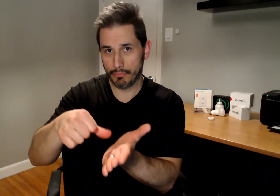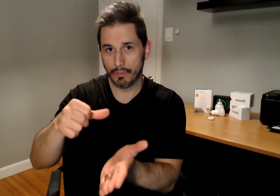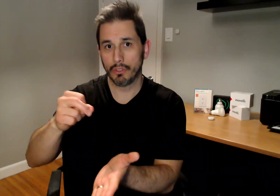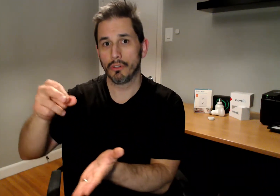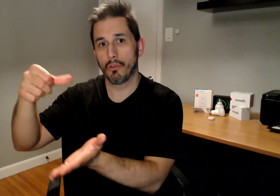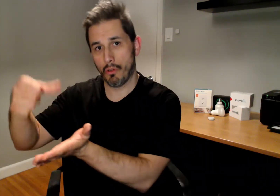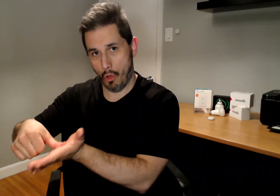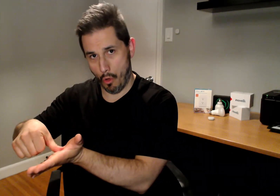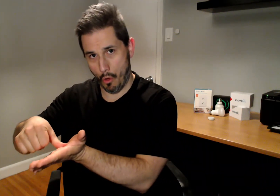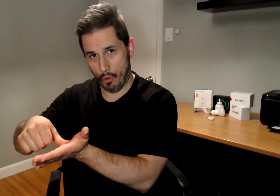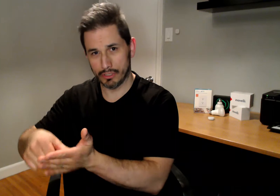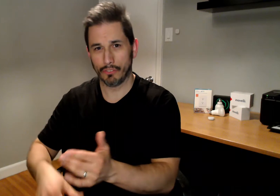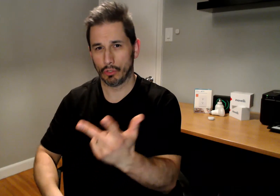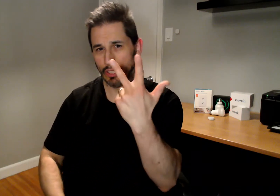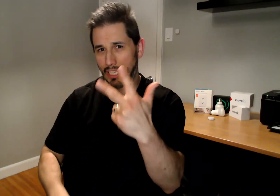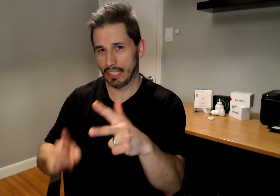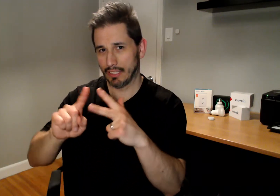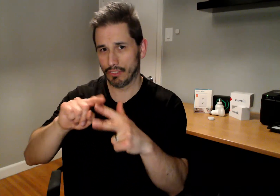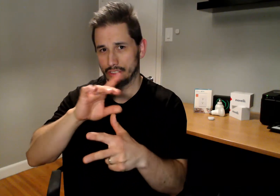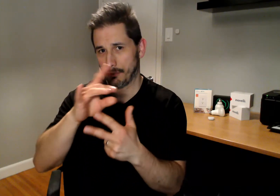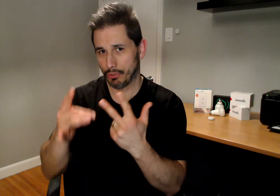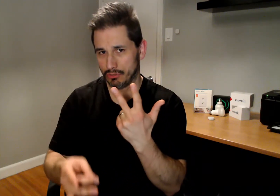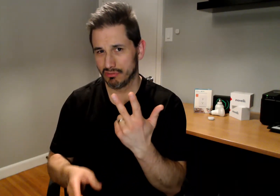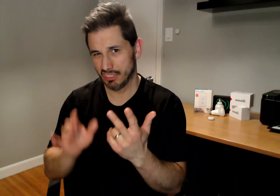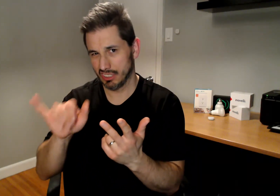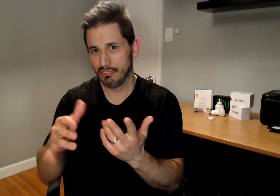press, press and hold, and double press.